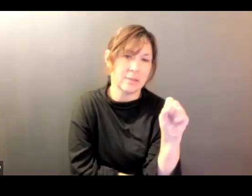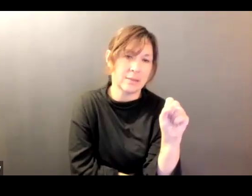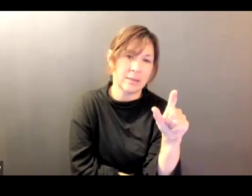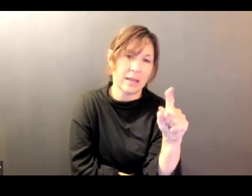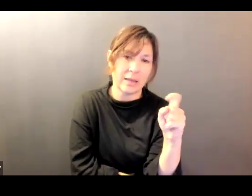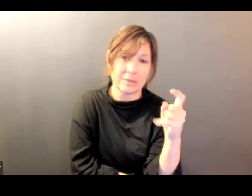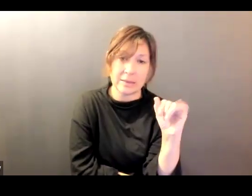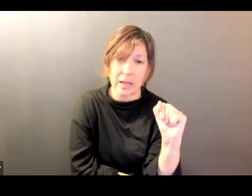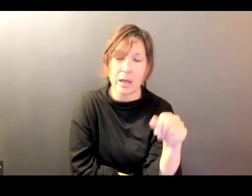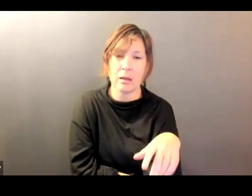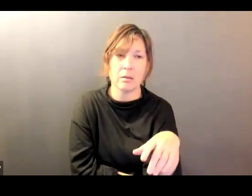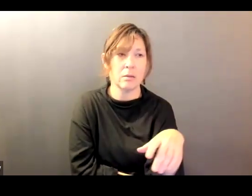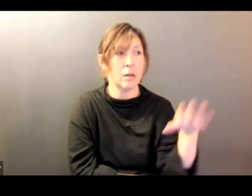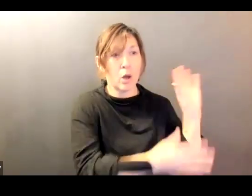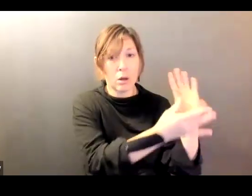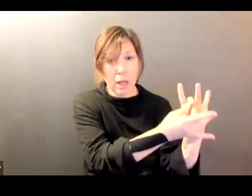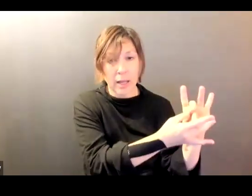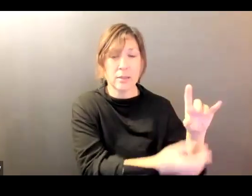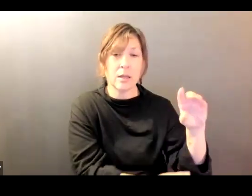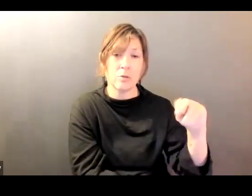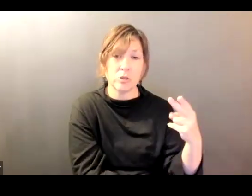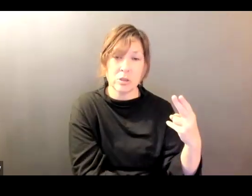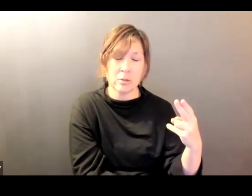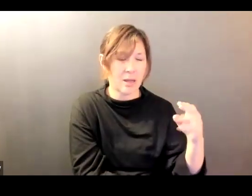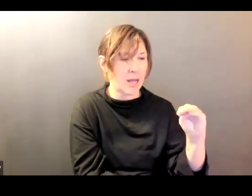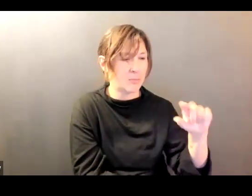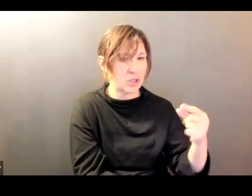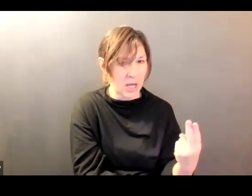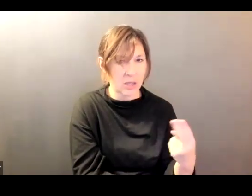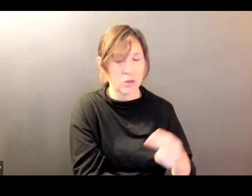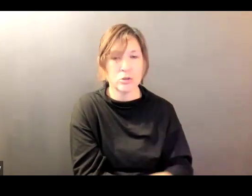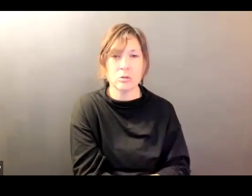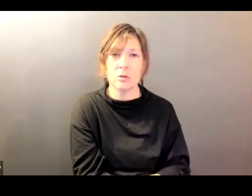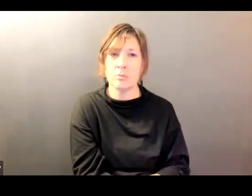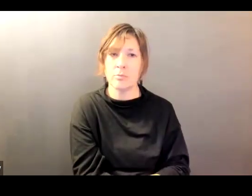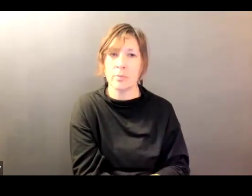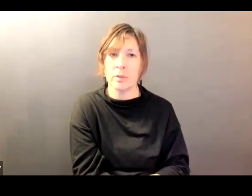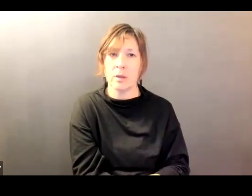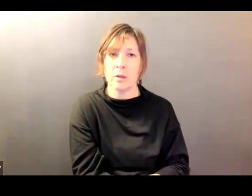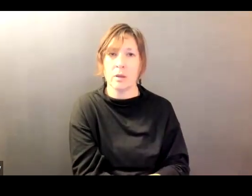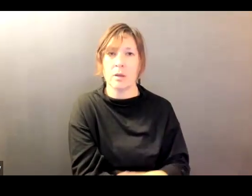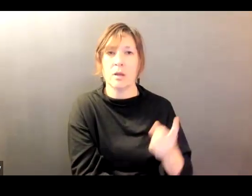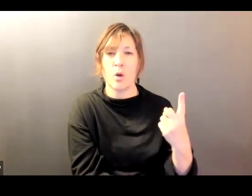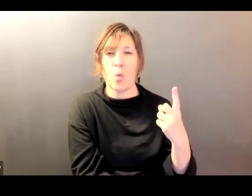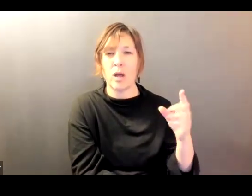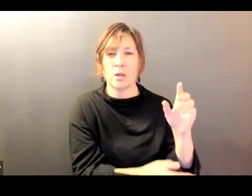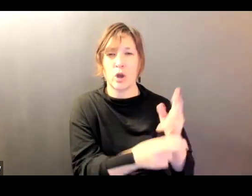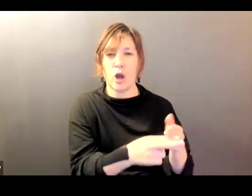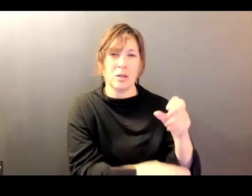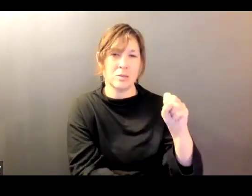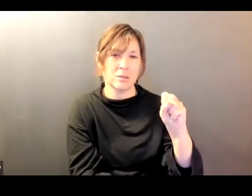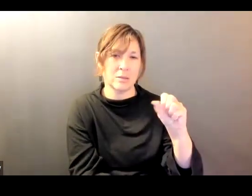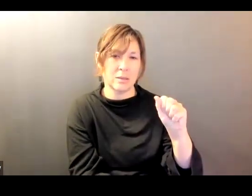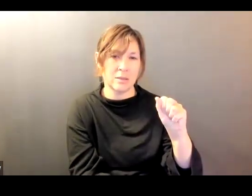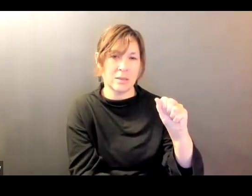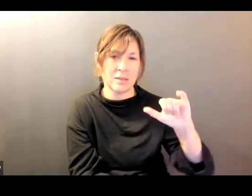Mass General and MGH to, and she's actually at the SAIL lab of MGH to come and really